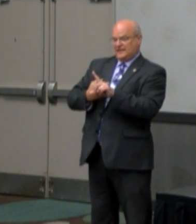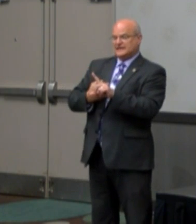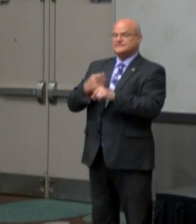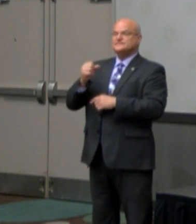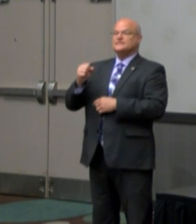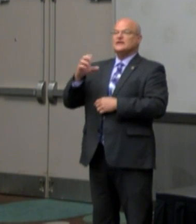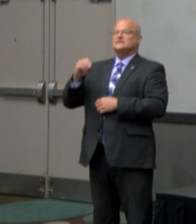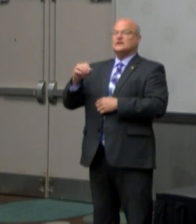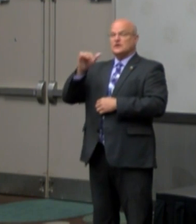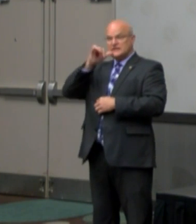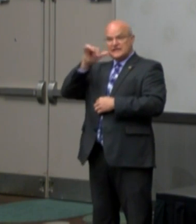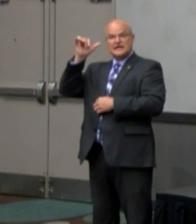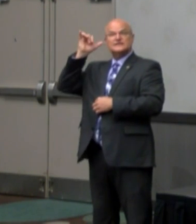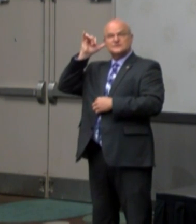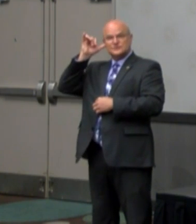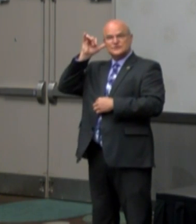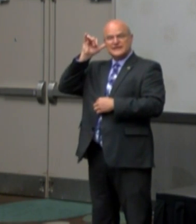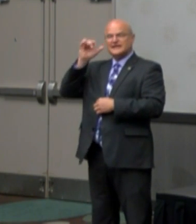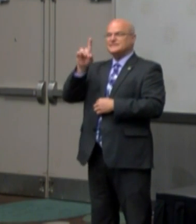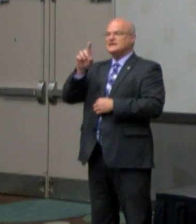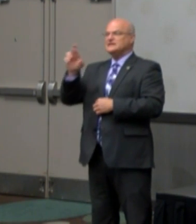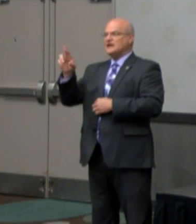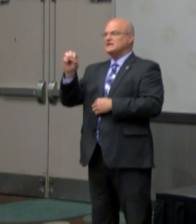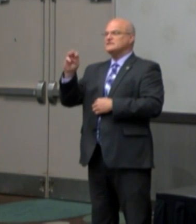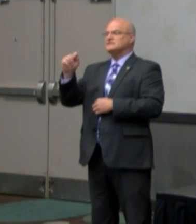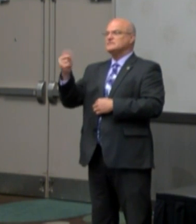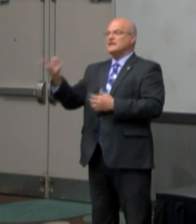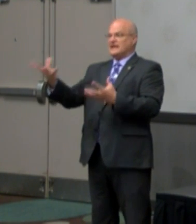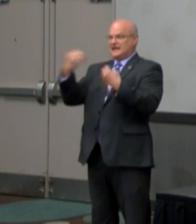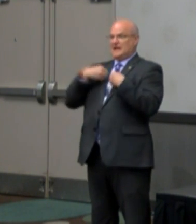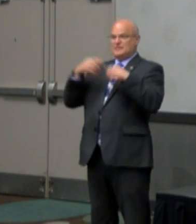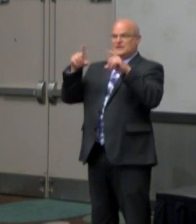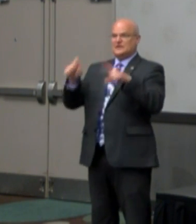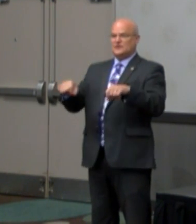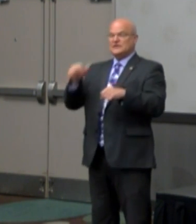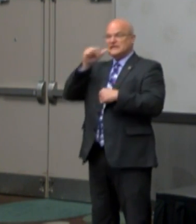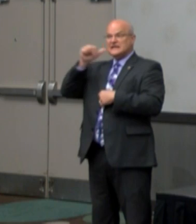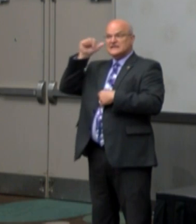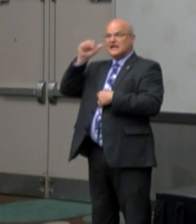And so yesterday, Dr. Smith gave me the news that we tested